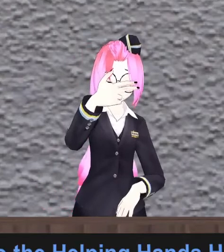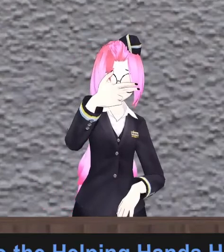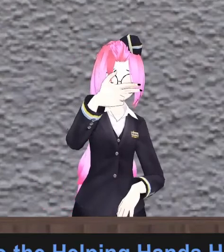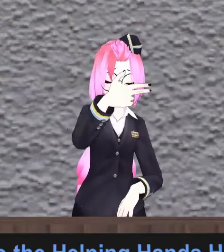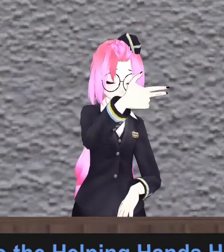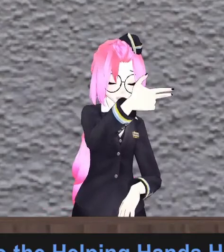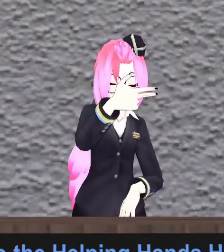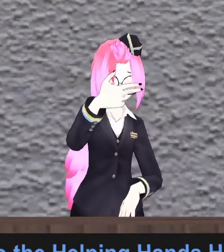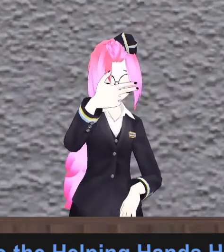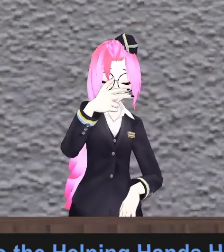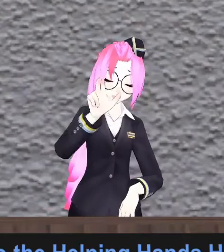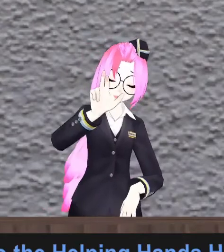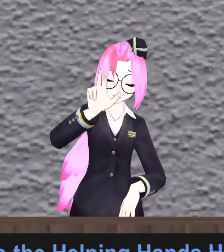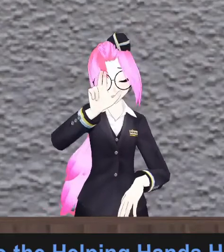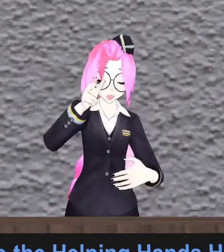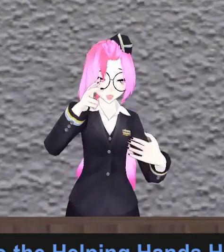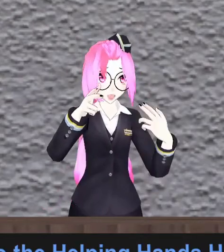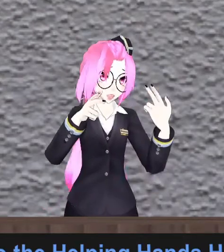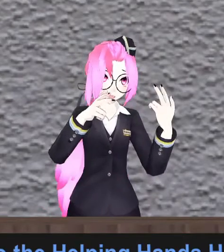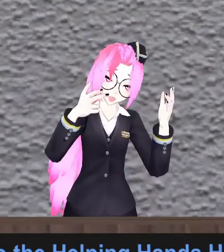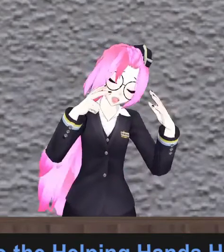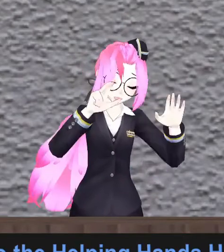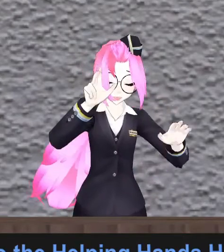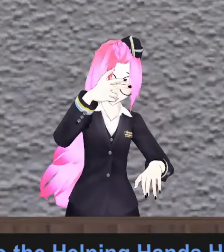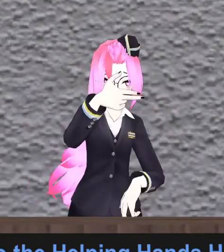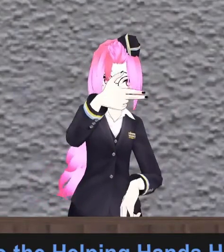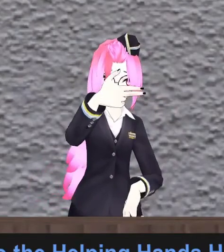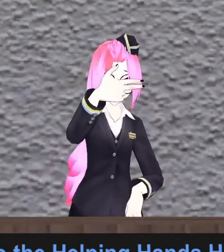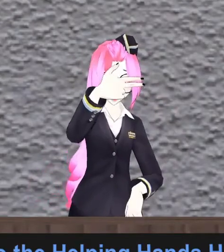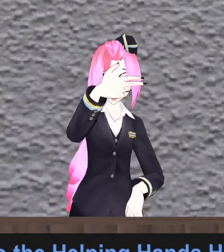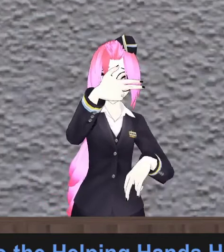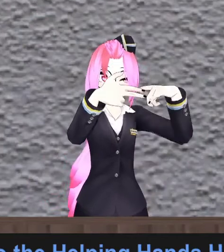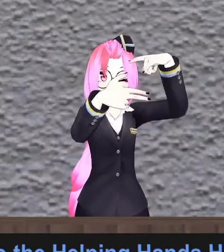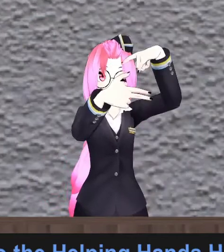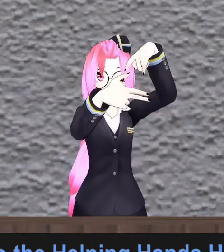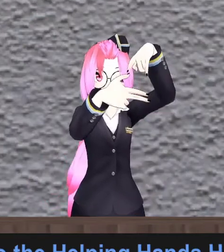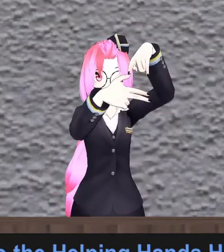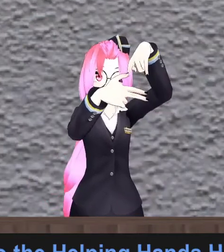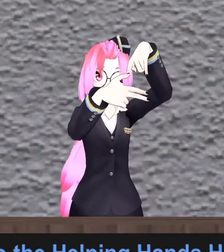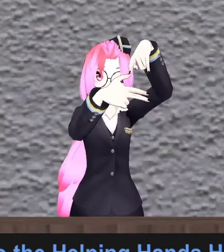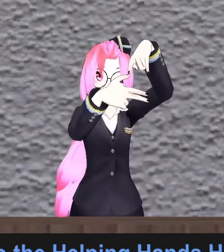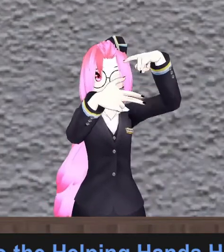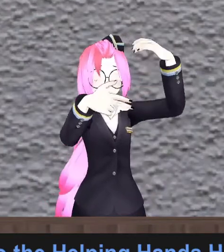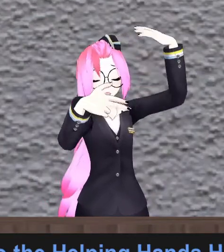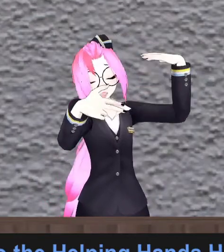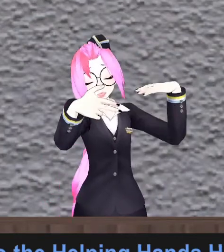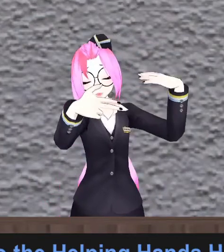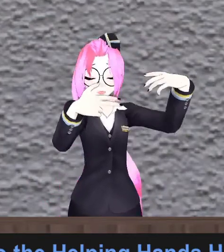it's showing multiple legs. Animals usually don't have 3 legs, but, you know, we're just gonna ignore that. Think of this like this is the head, and